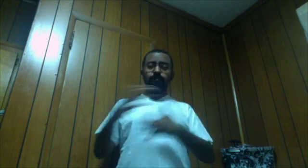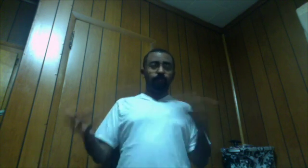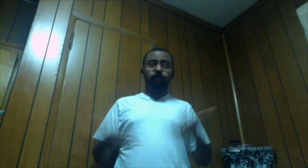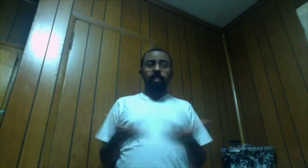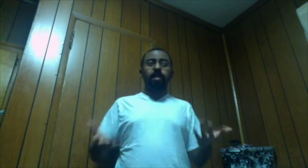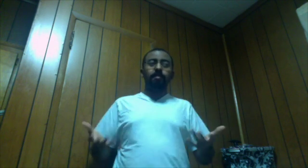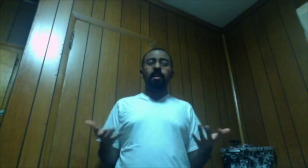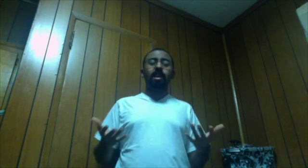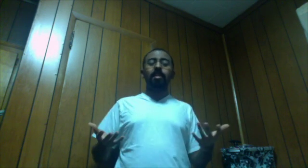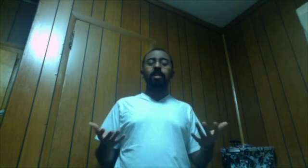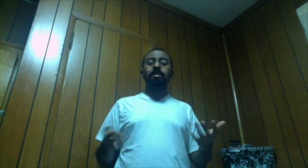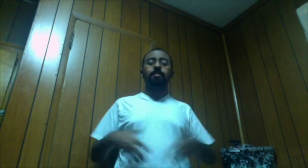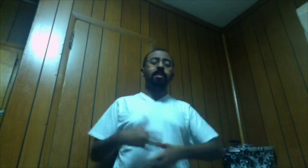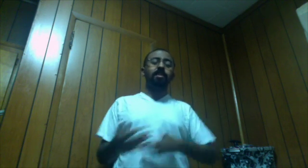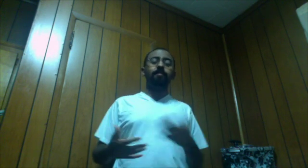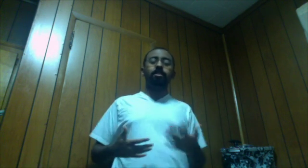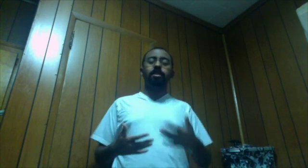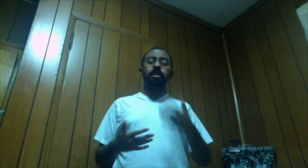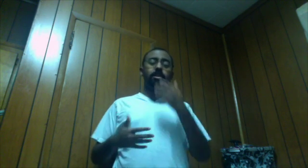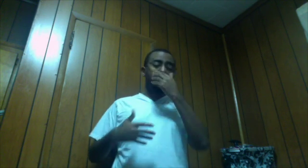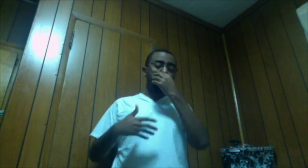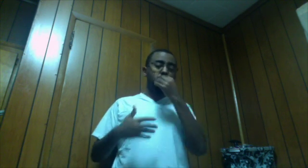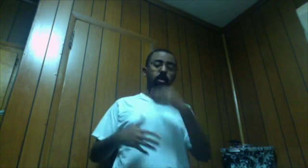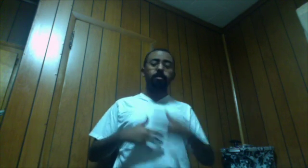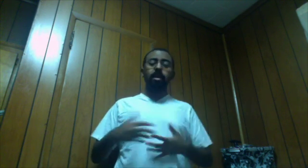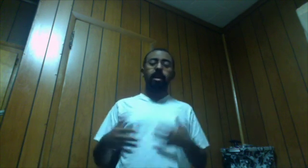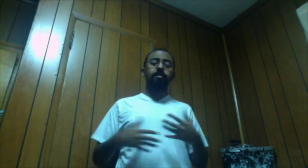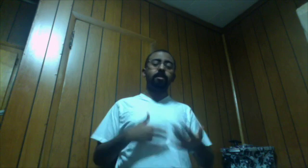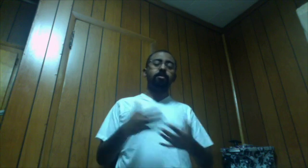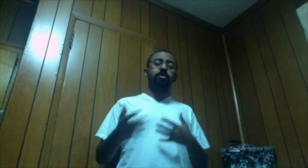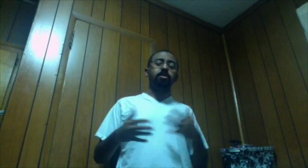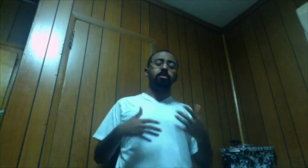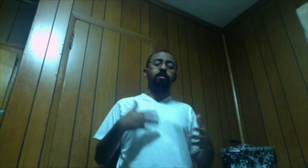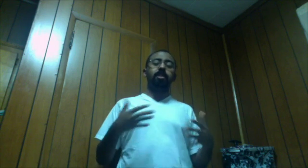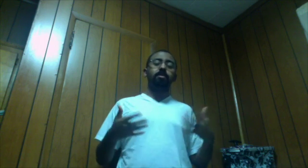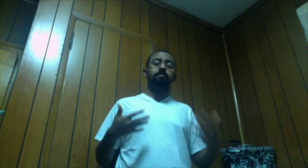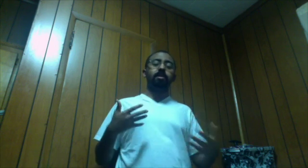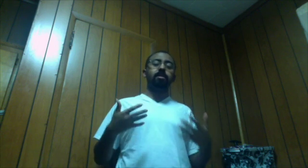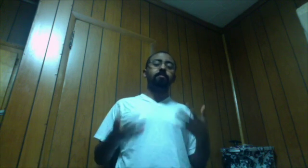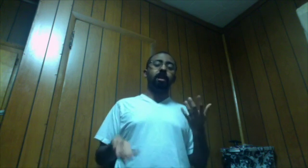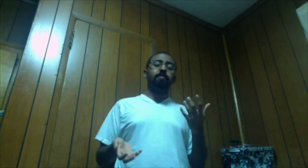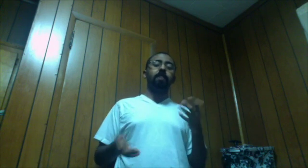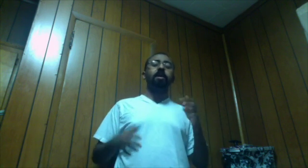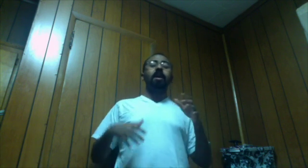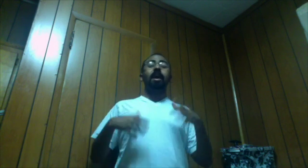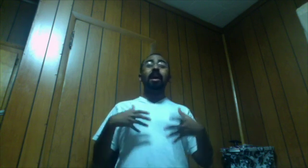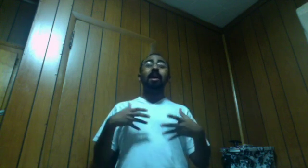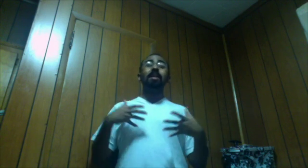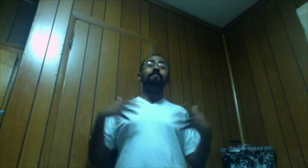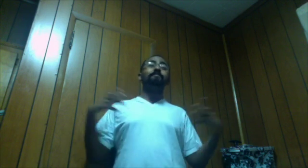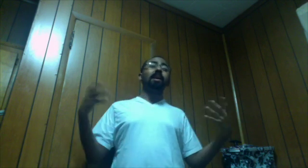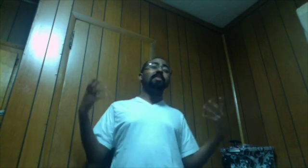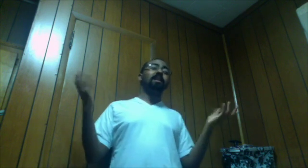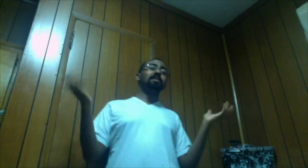by the time they hit adolescence. By the time they're teenagers, they'll normally have some sort of supernatural ability pop up, and by that